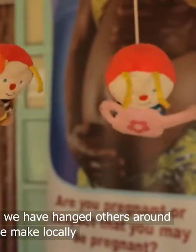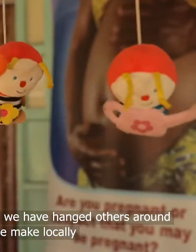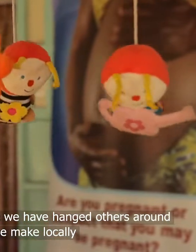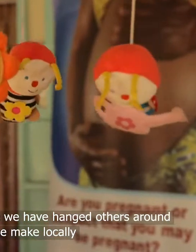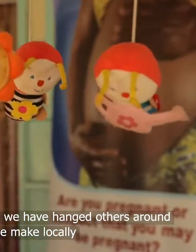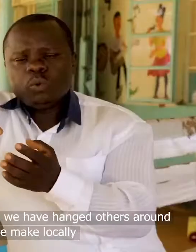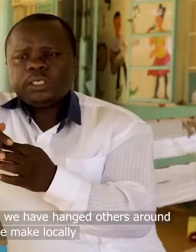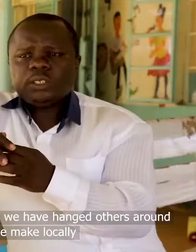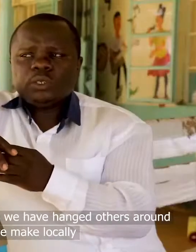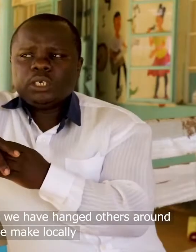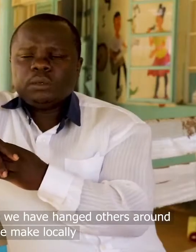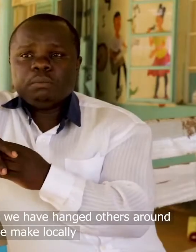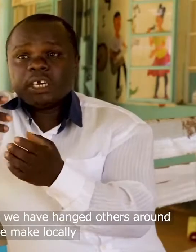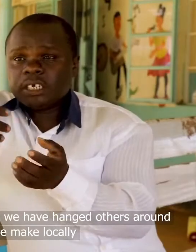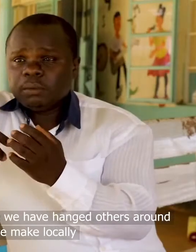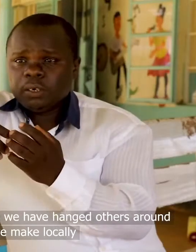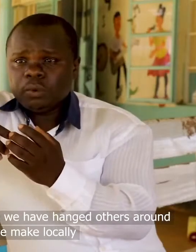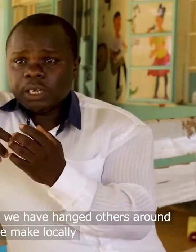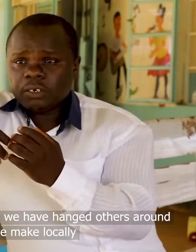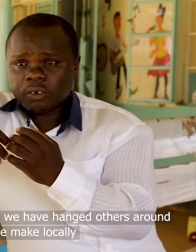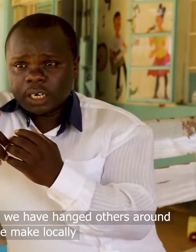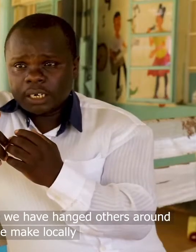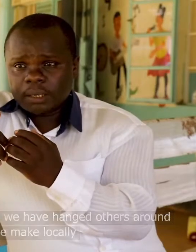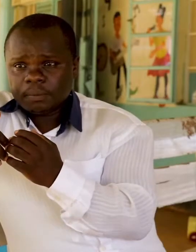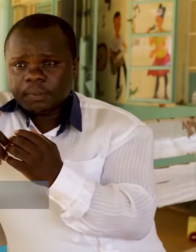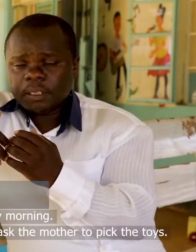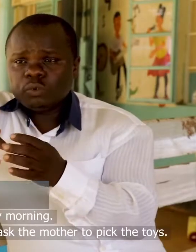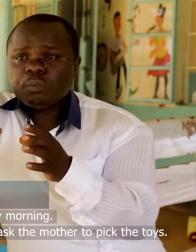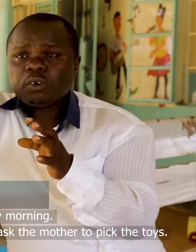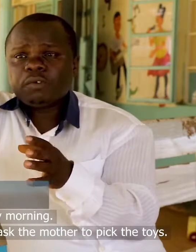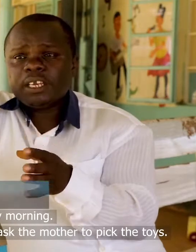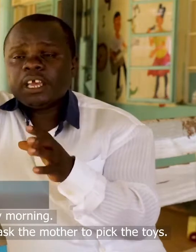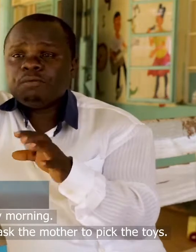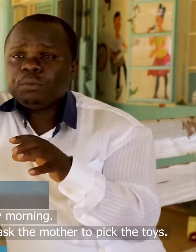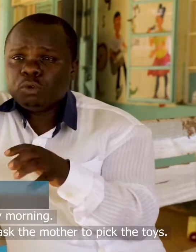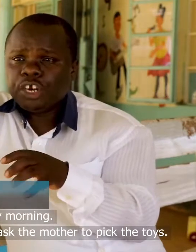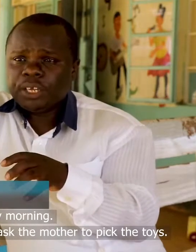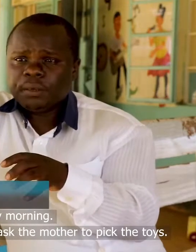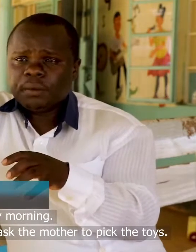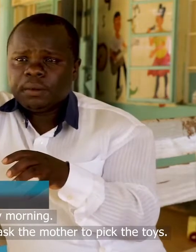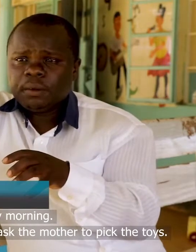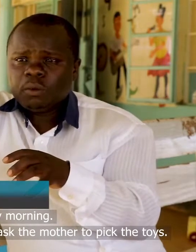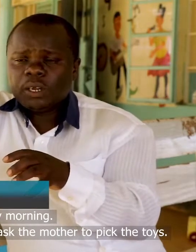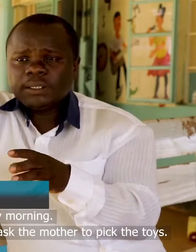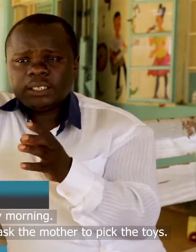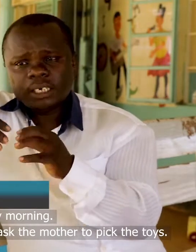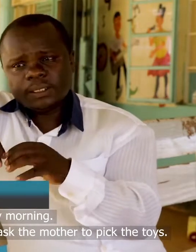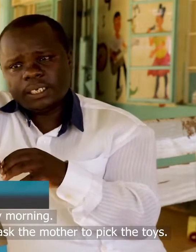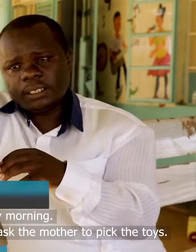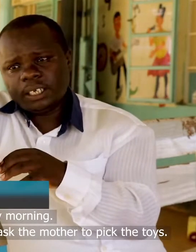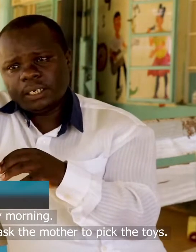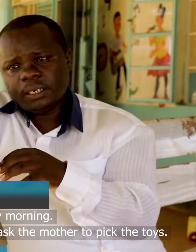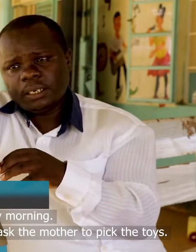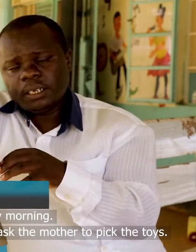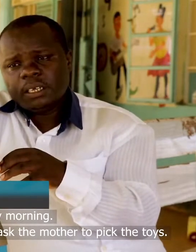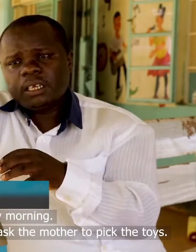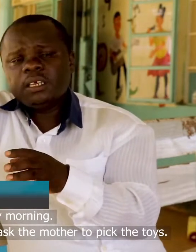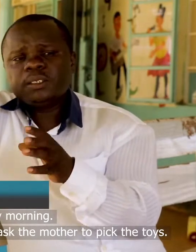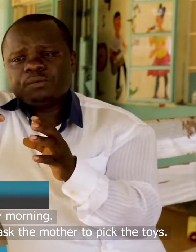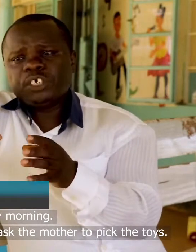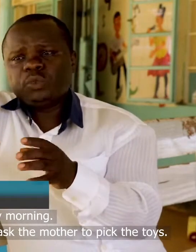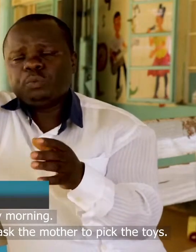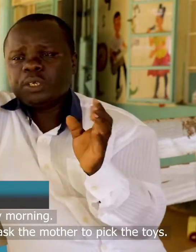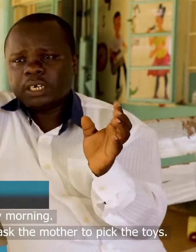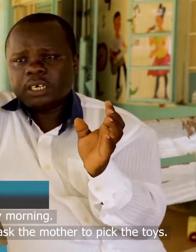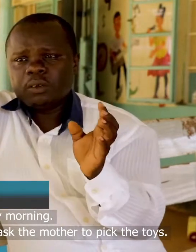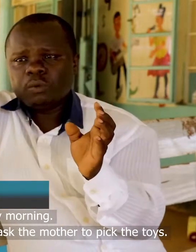play box, which we make rockery that we provide every morning. Once a child gets in, he